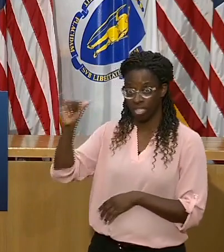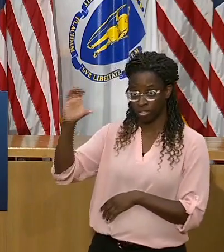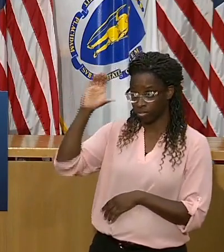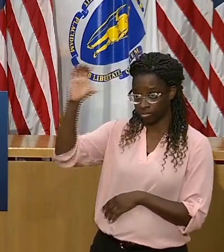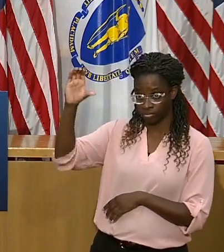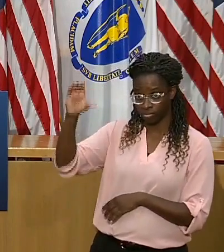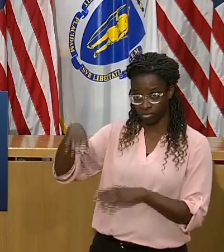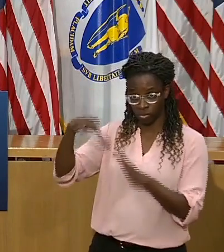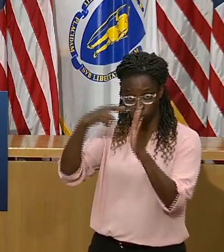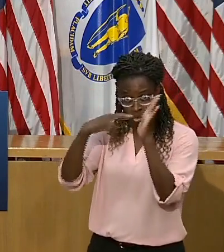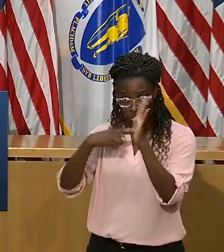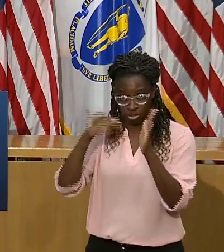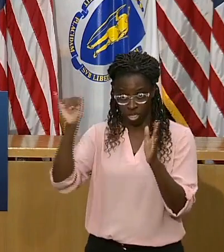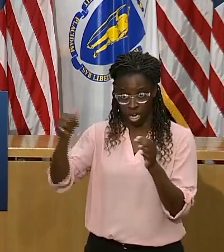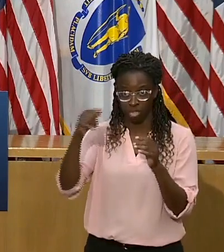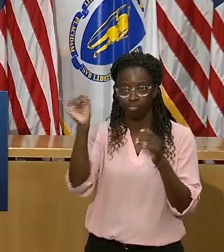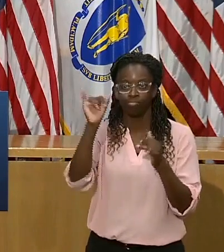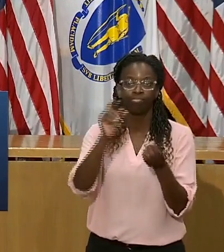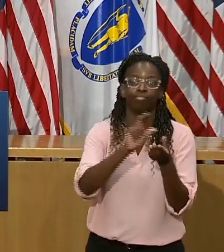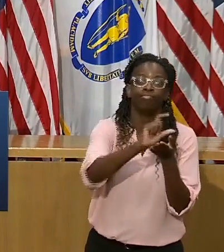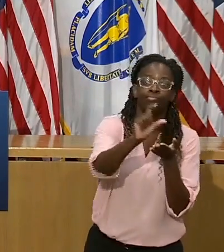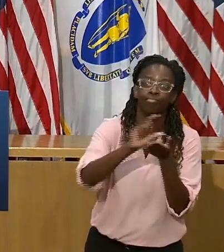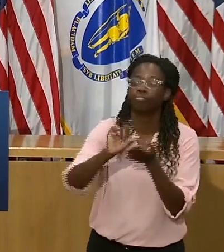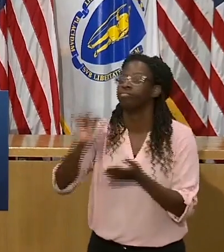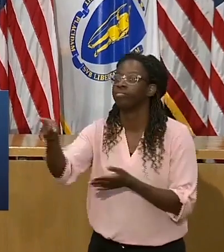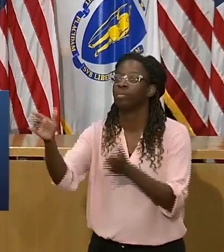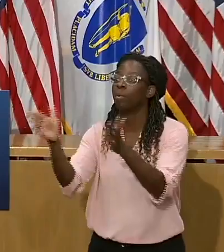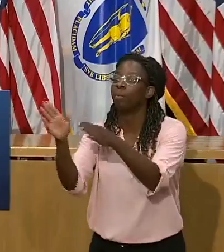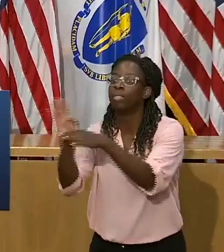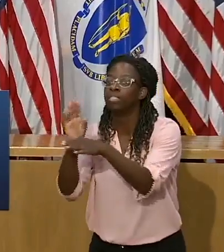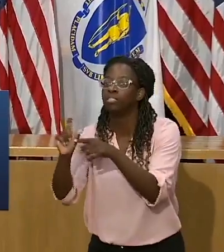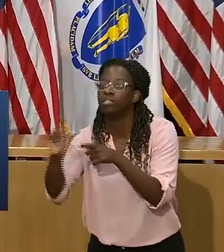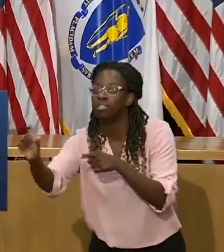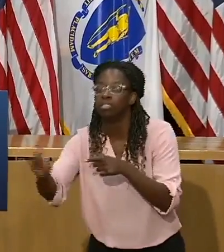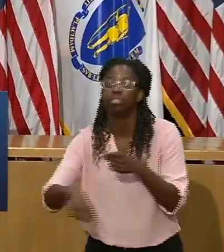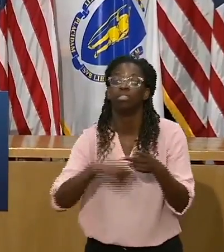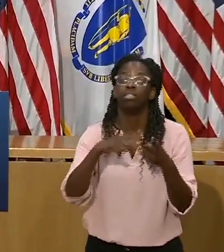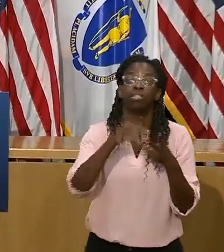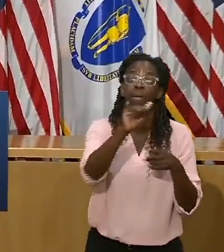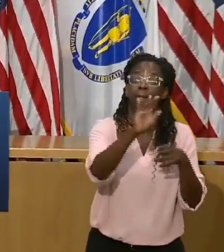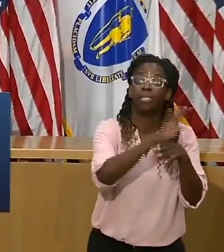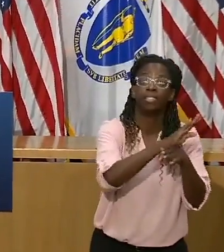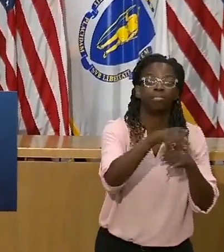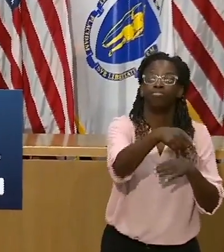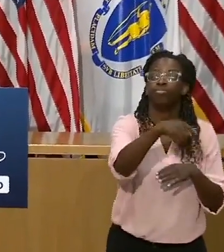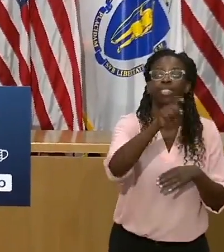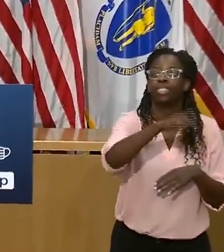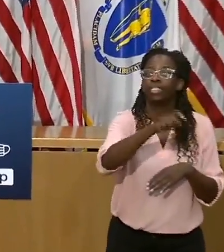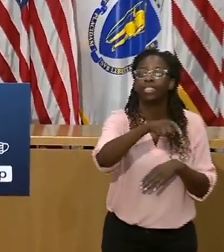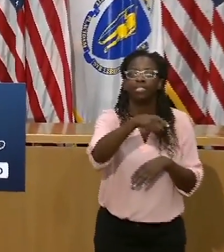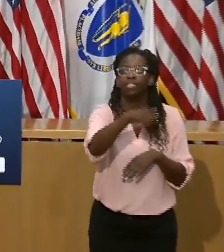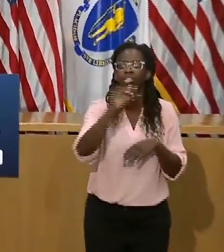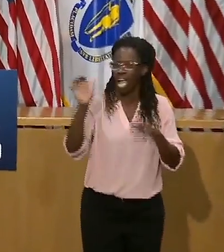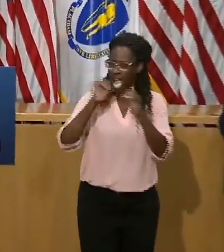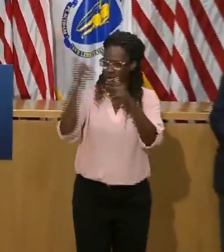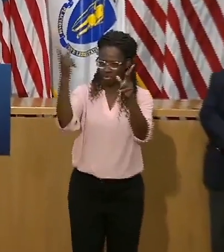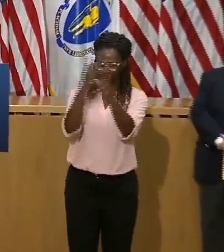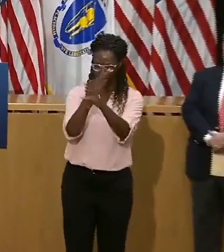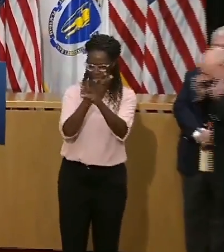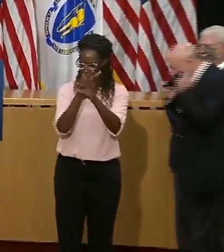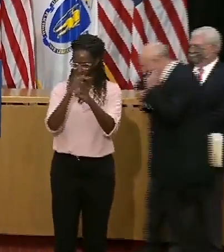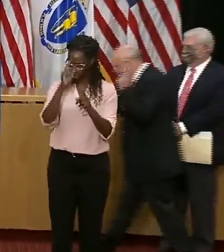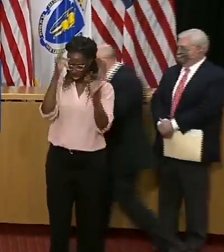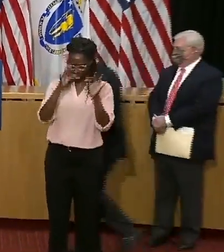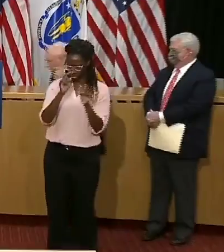the LG speak to this. I would have Joe do it, but he's going to be reading the application, so I'm not sure that's such a good idea. Do you want to do it, Mike? Okay,